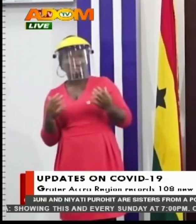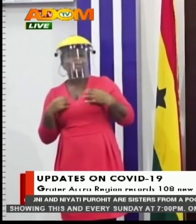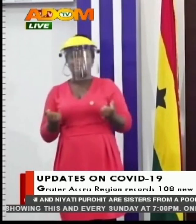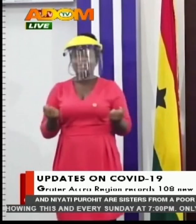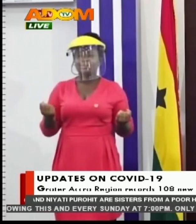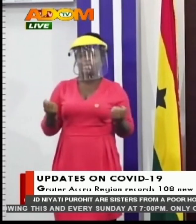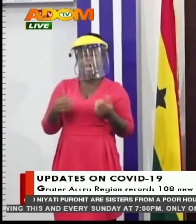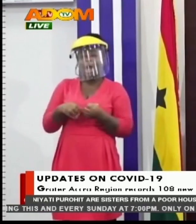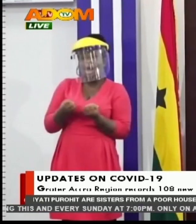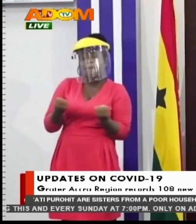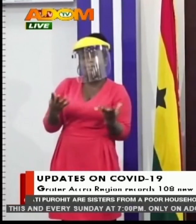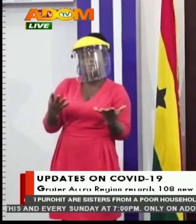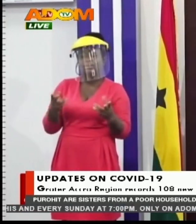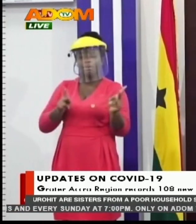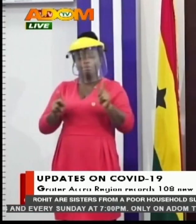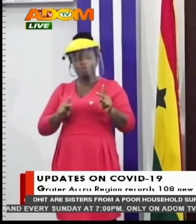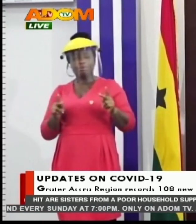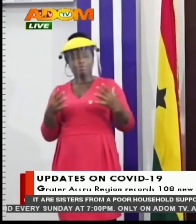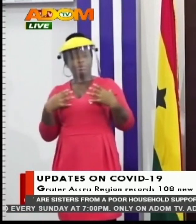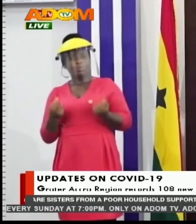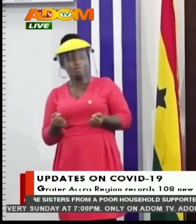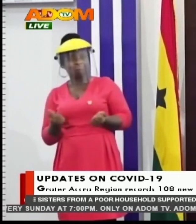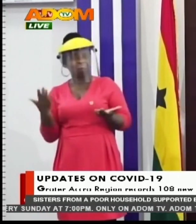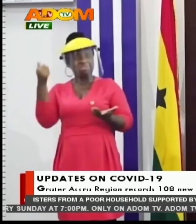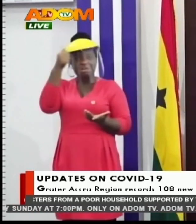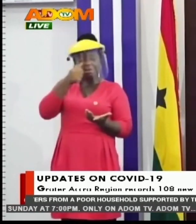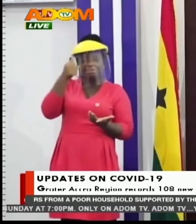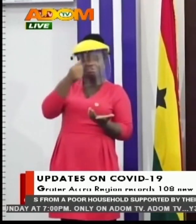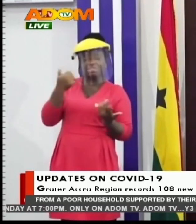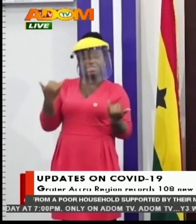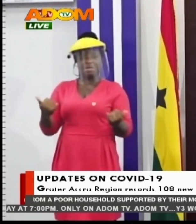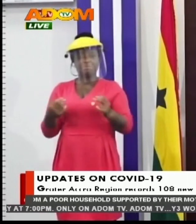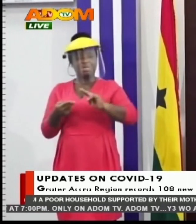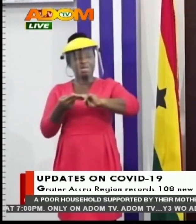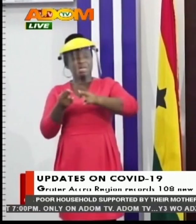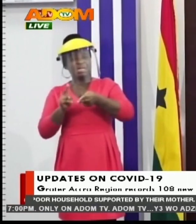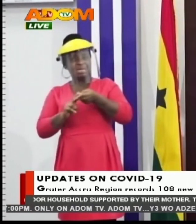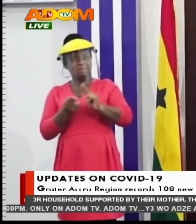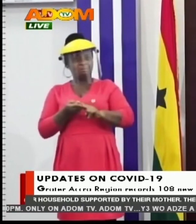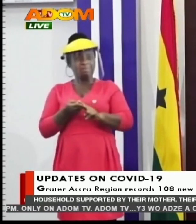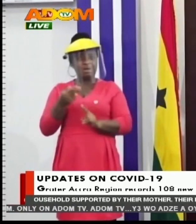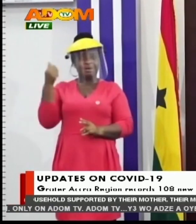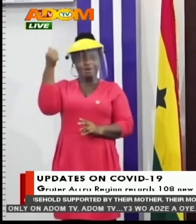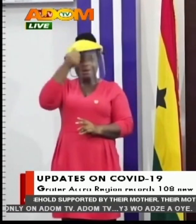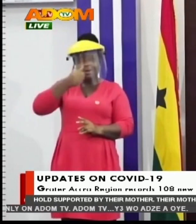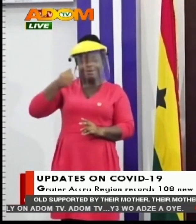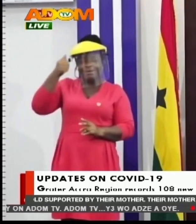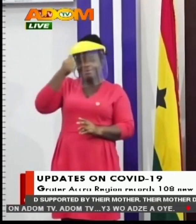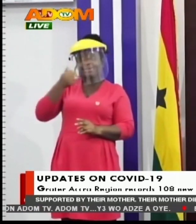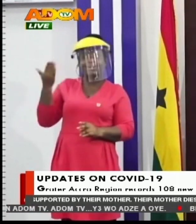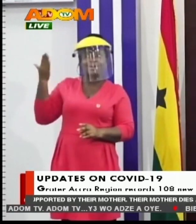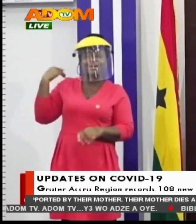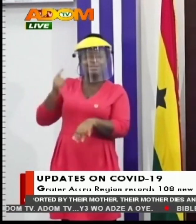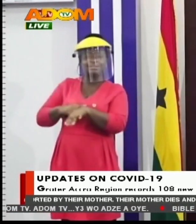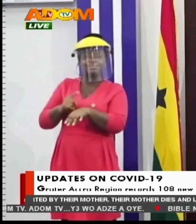You have the Ghana ranks quite low. We have 29.6% recoveries, but we have countries with